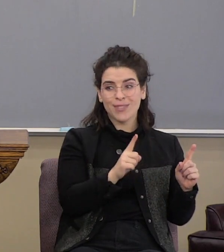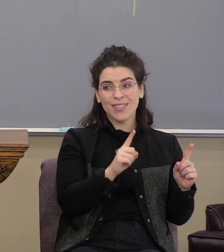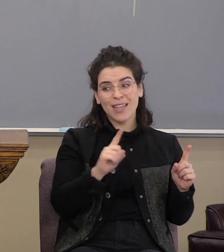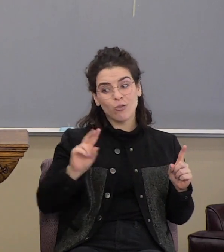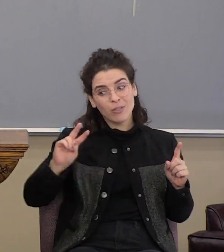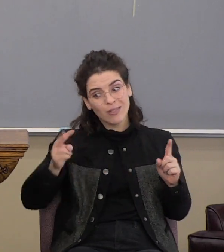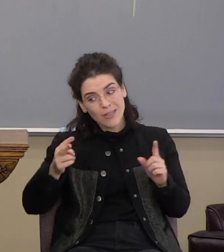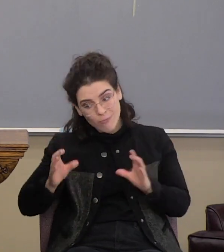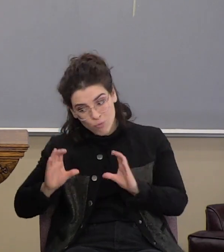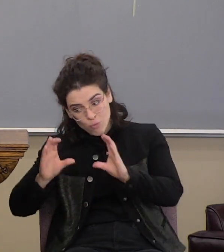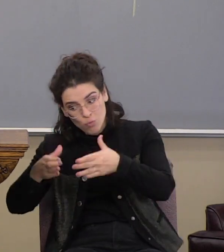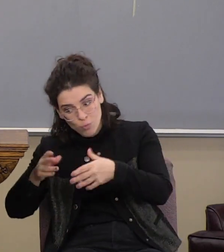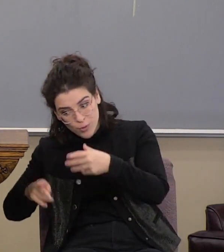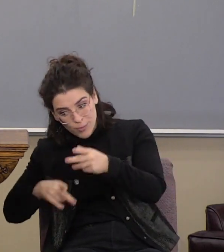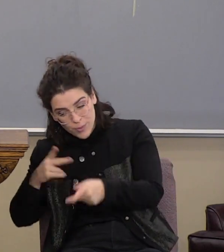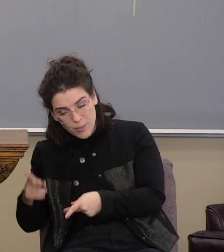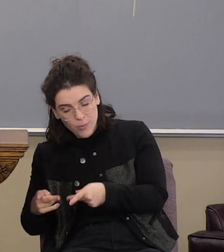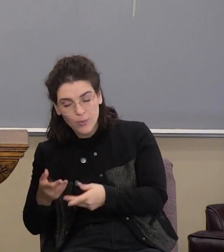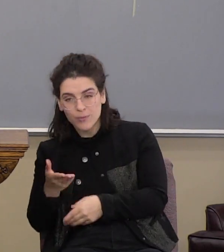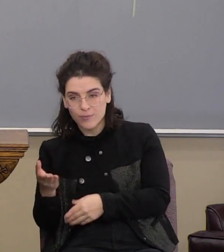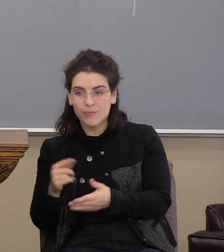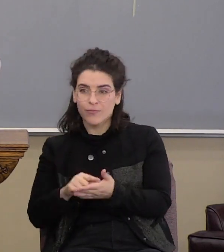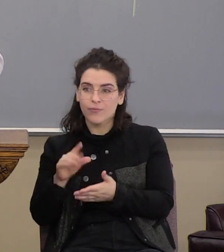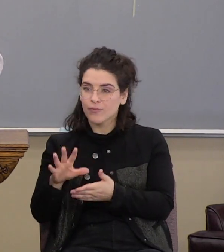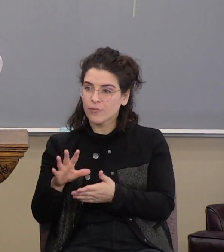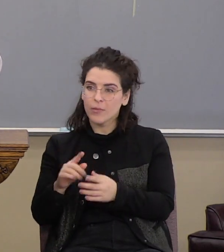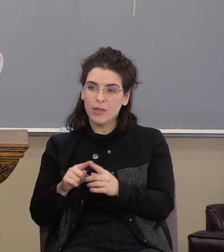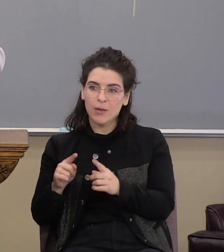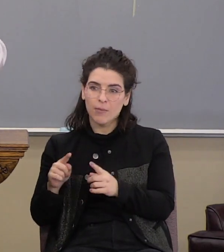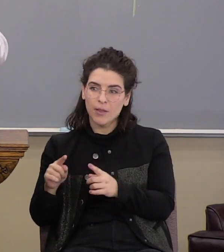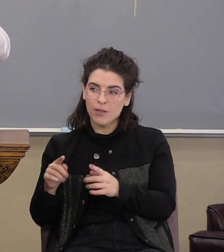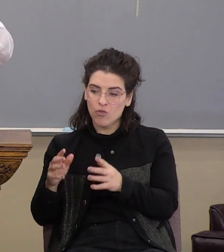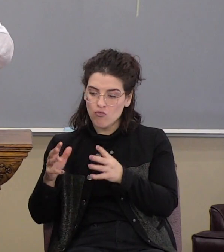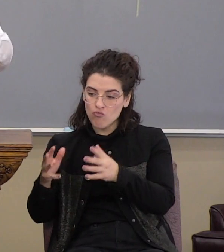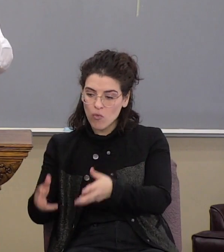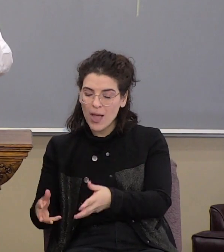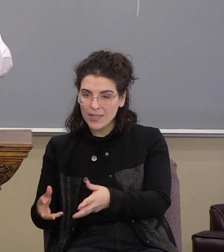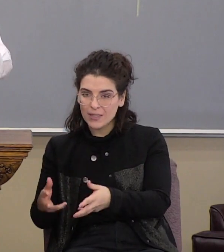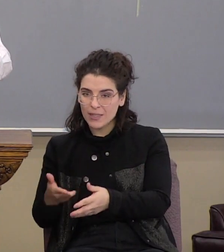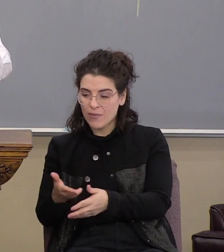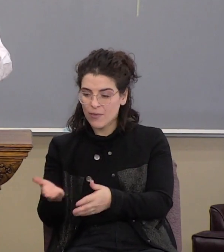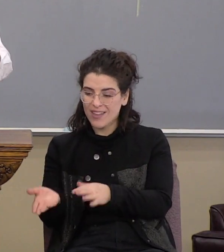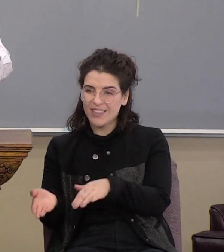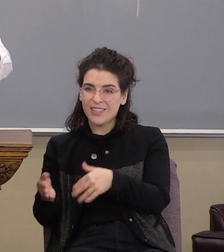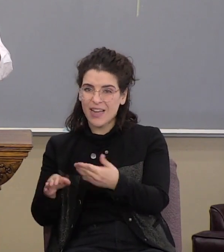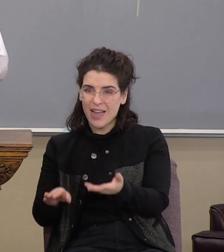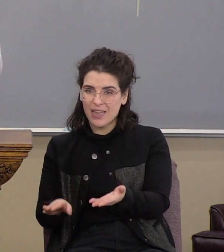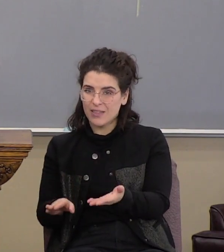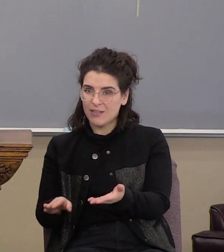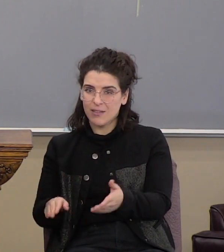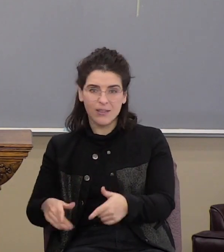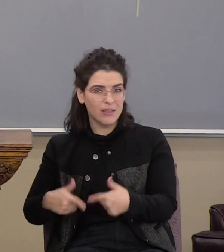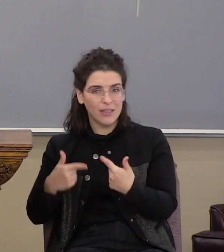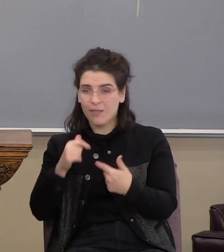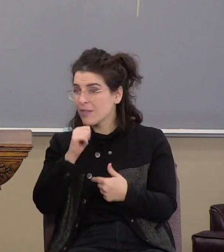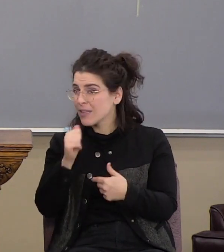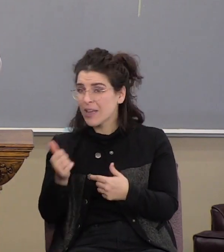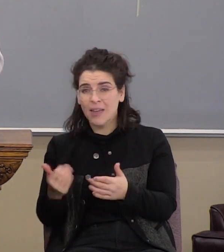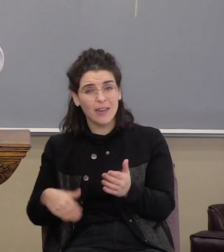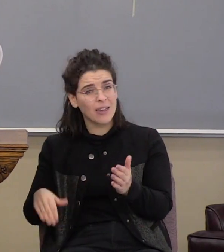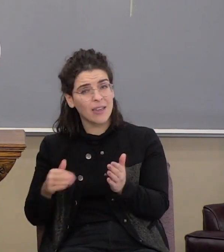second category of people, verse 5, but the rest of the dead live not